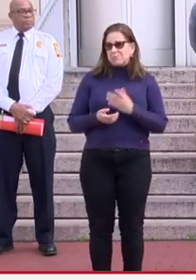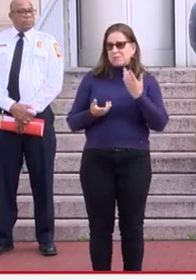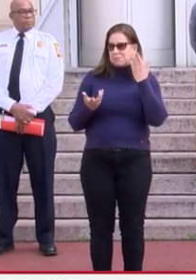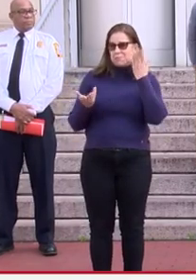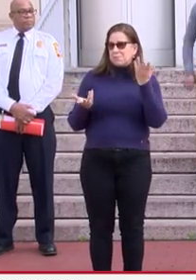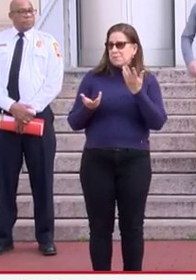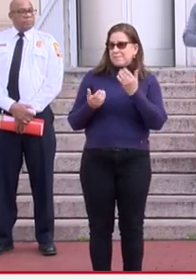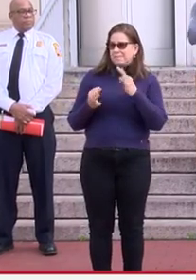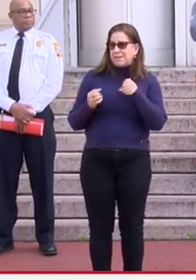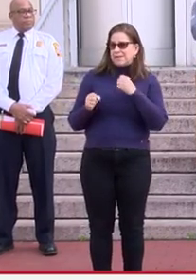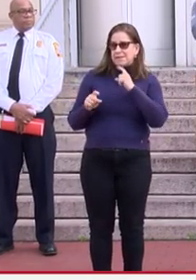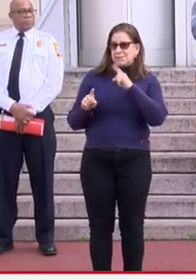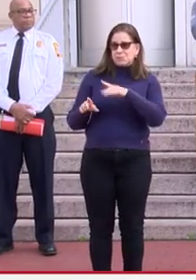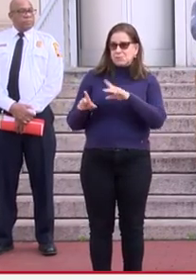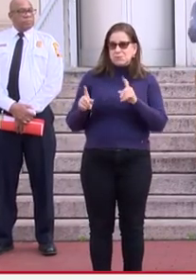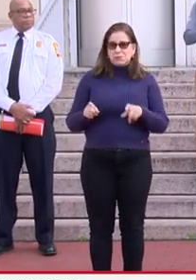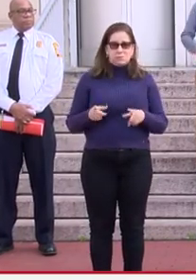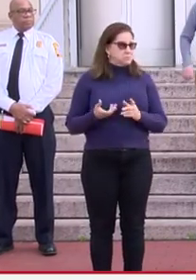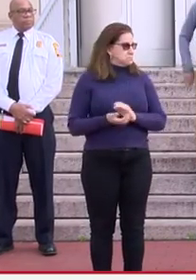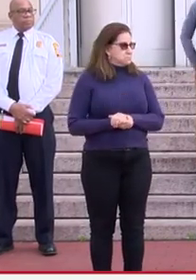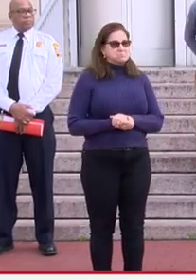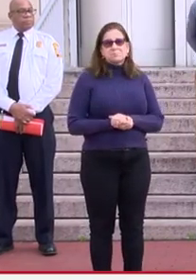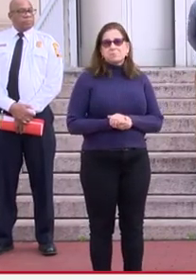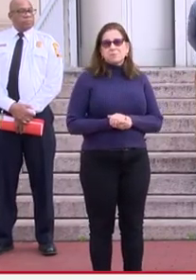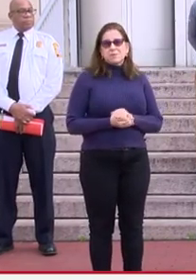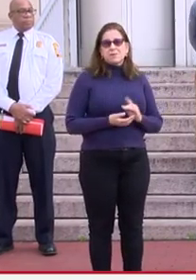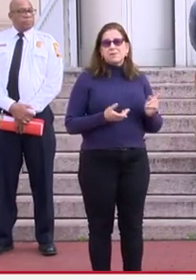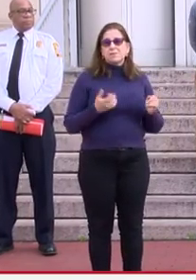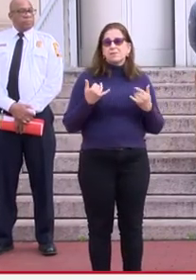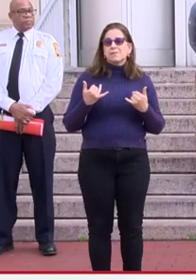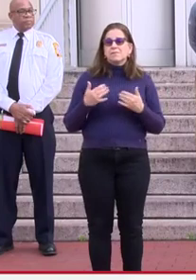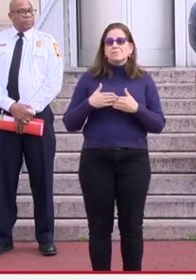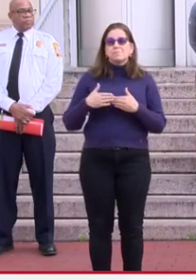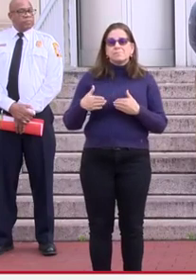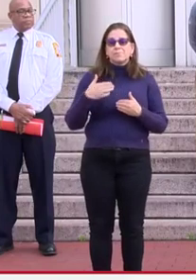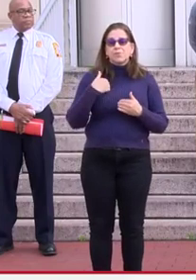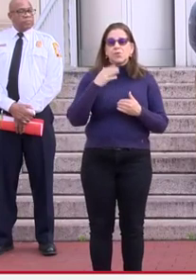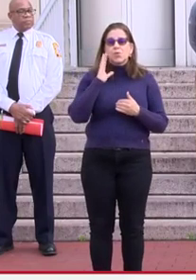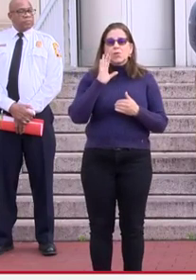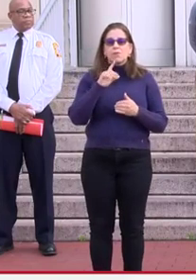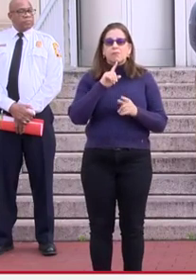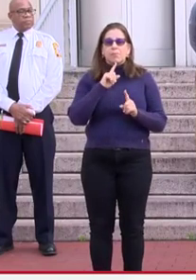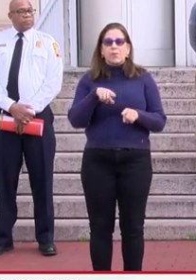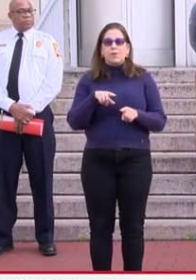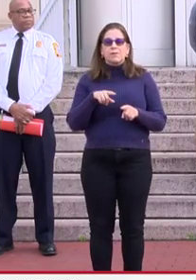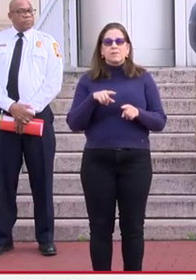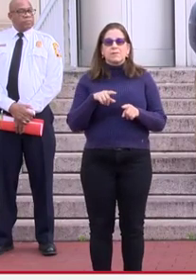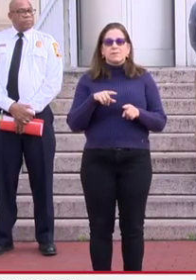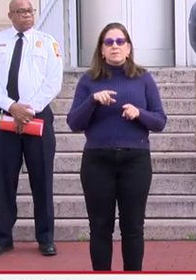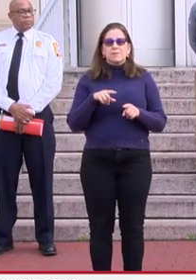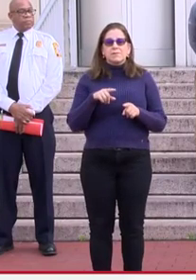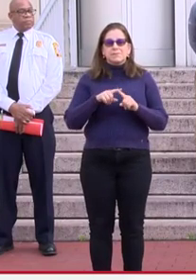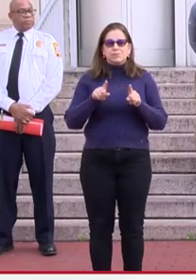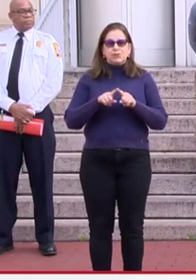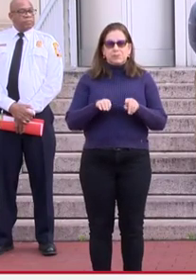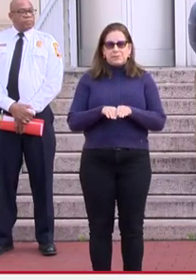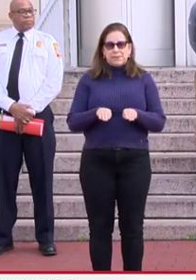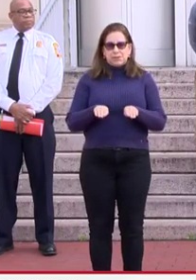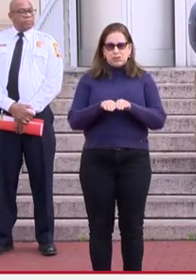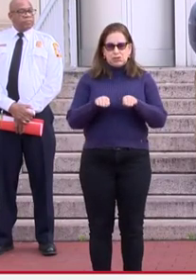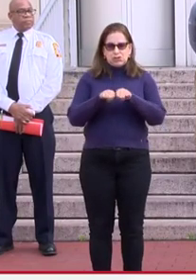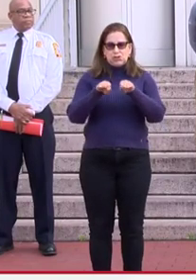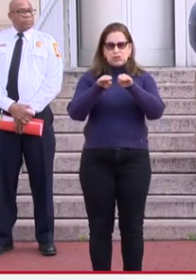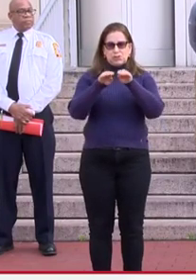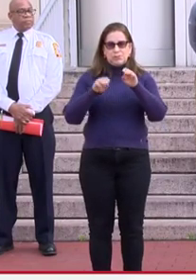Moving forward, we are going to start reporting the individuals who are in various stages of recovery, individuals who are recovered. There's an